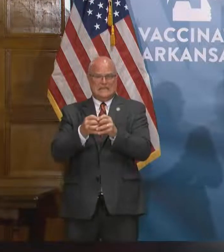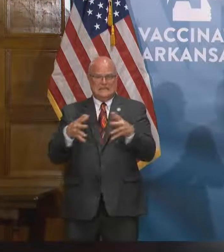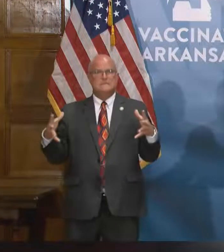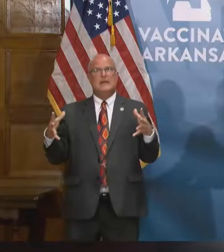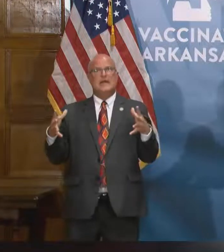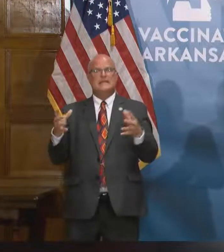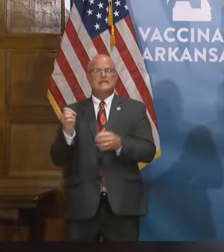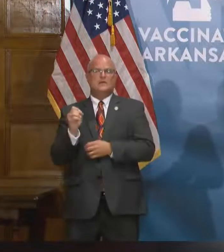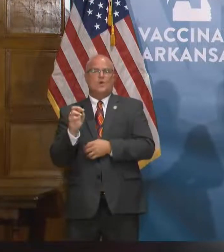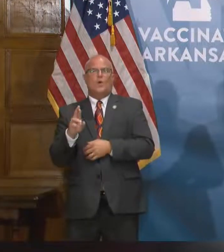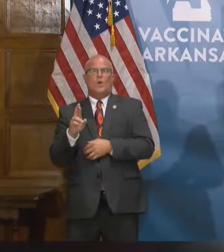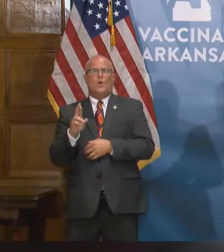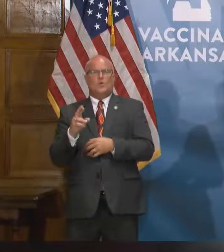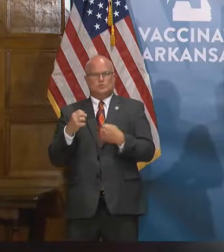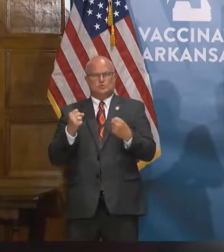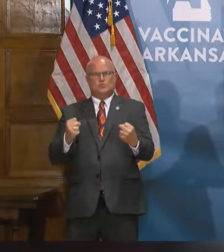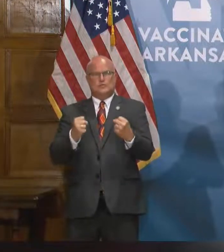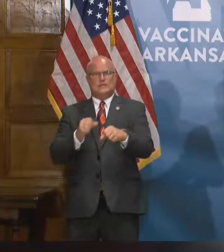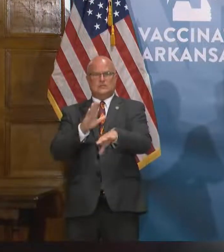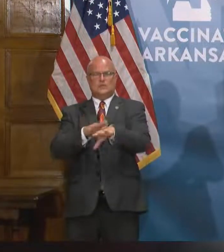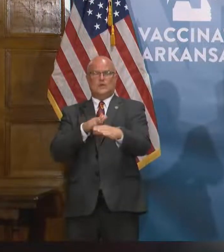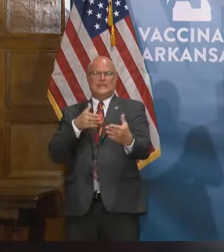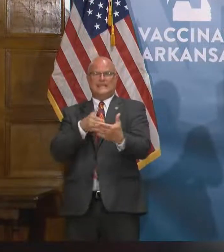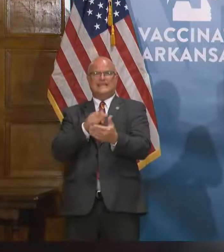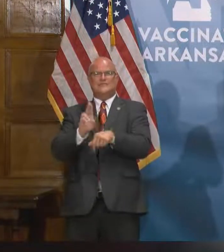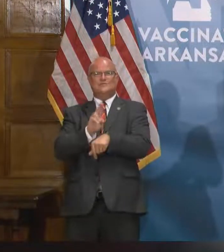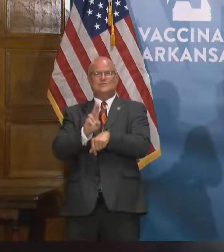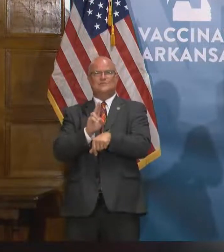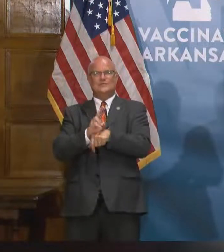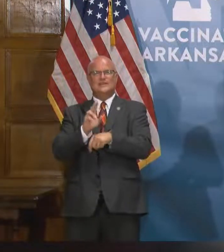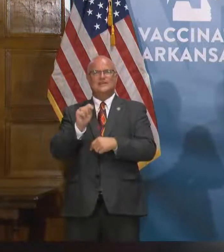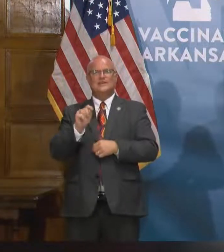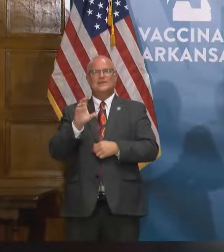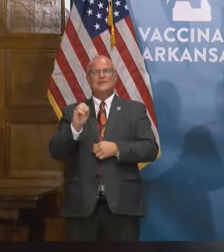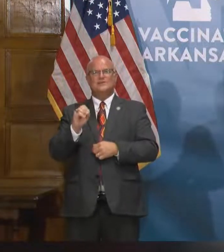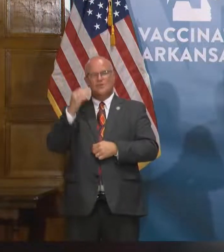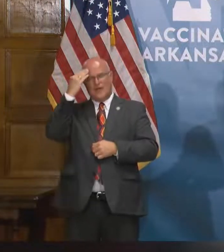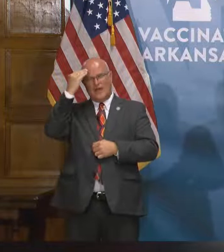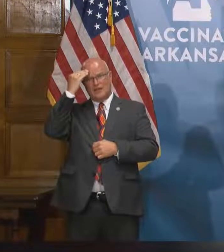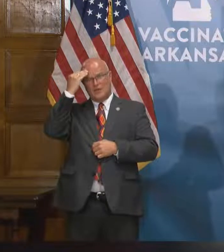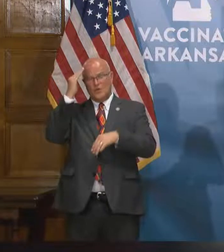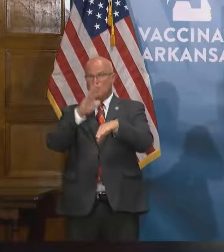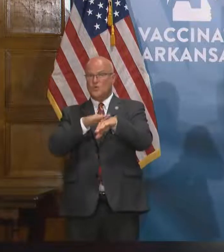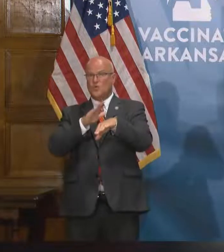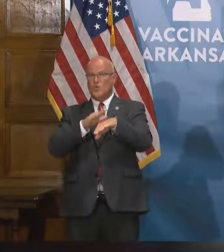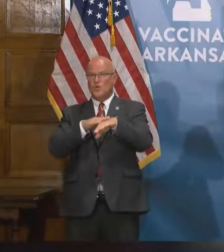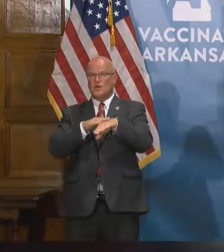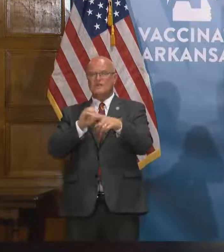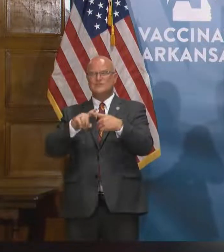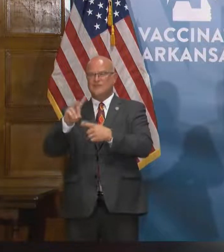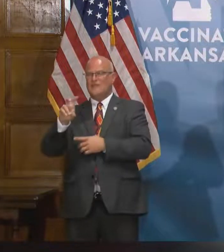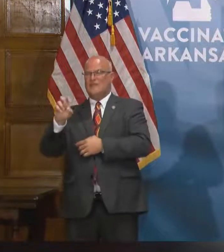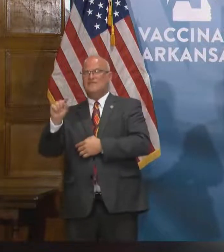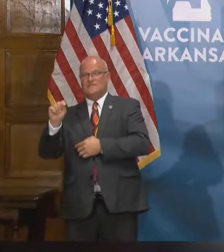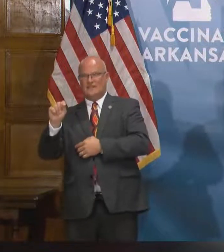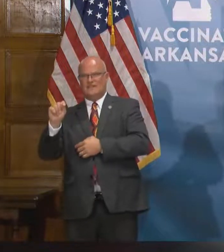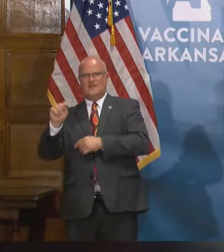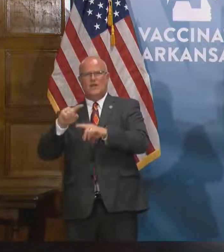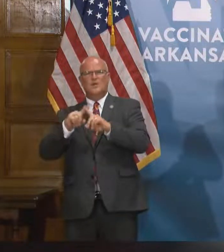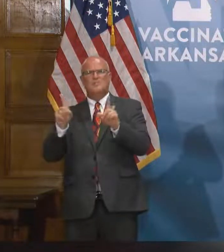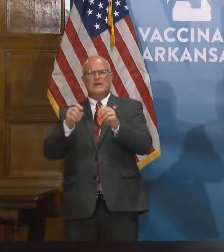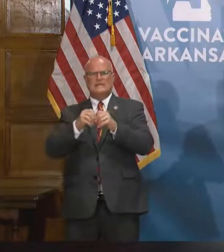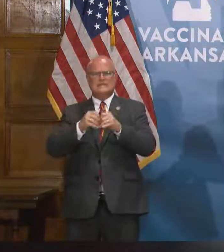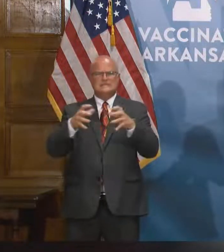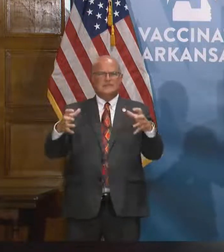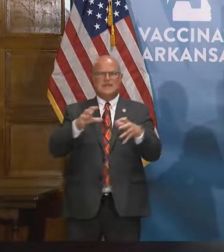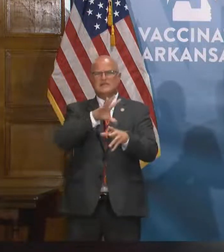or strengthening its warning against using it to, I know the warning had been about the veterinary form, expanding it